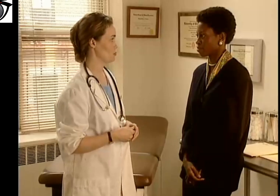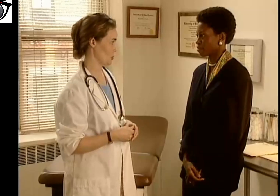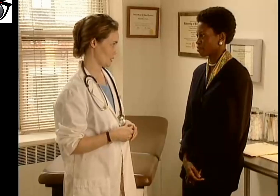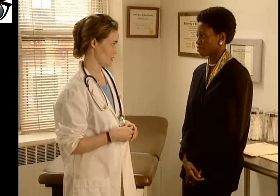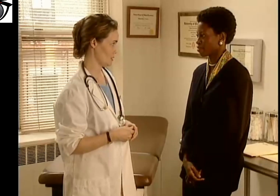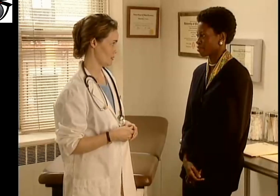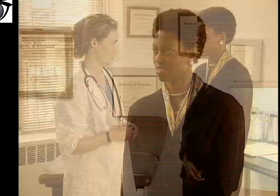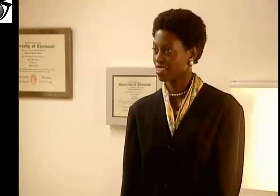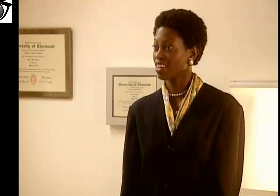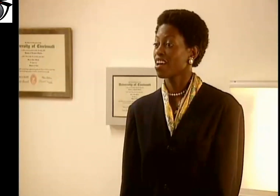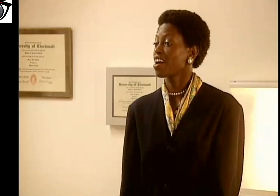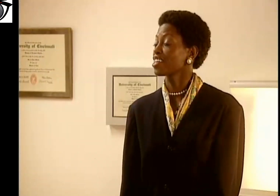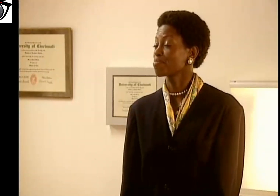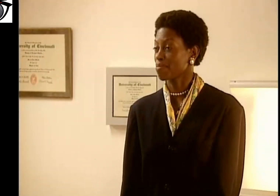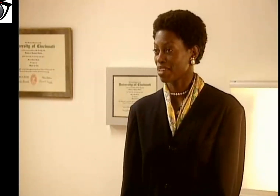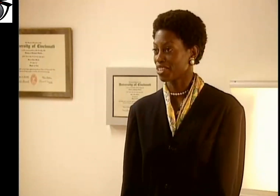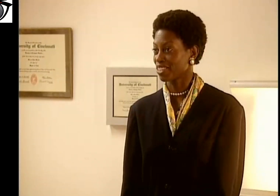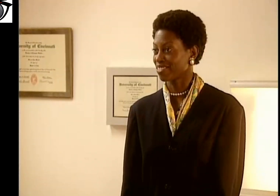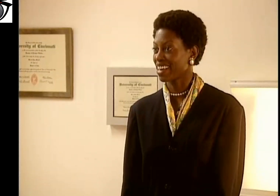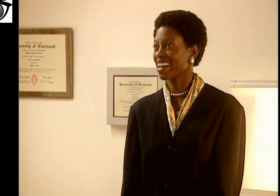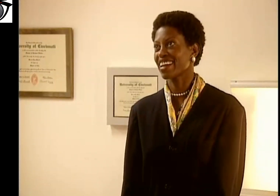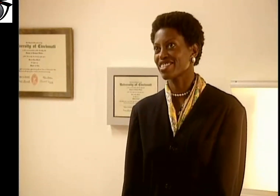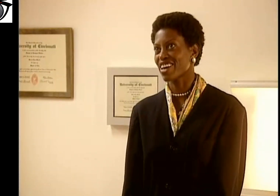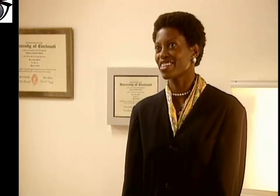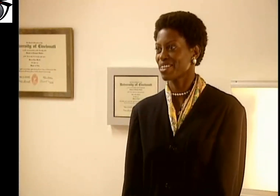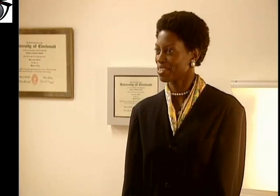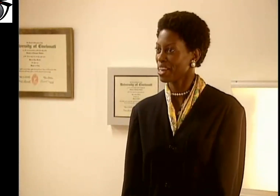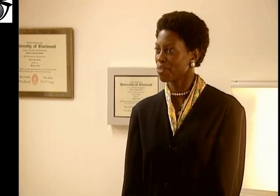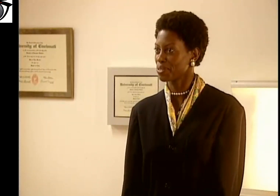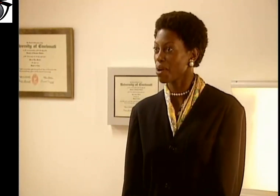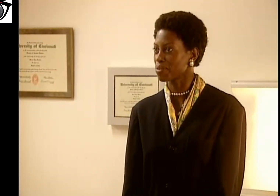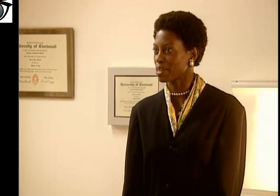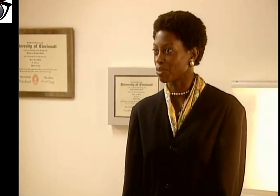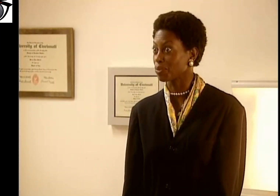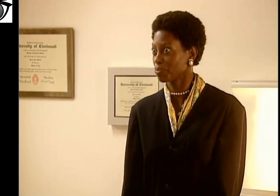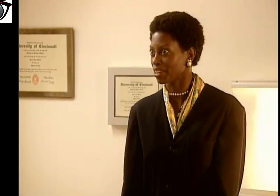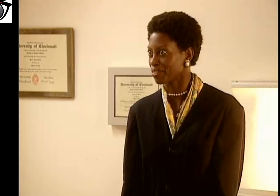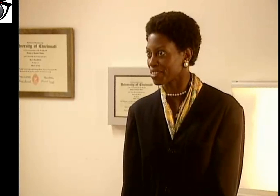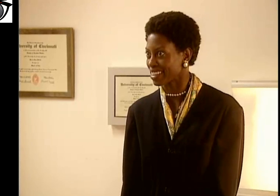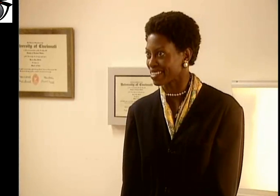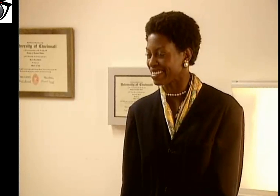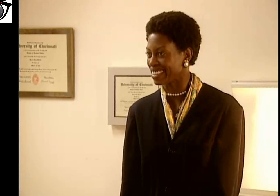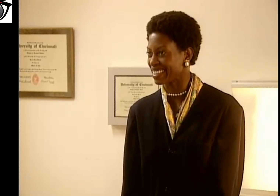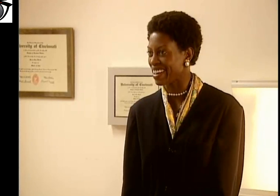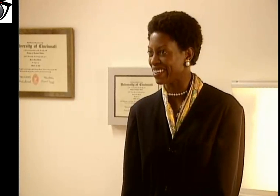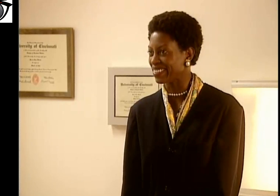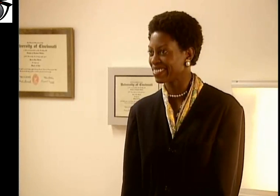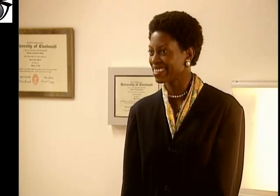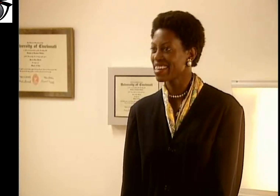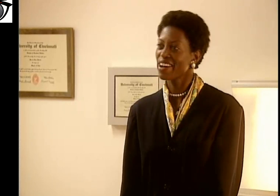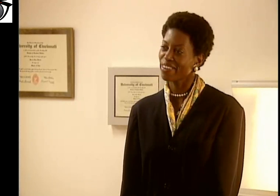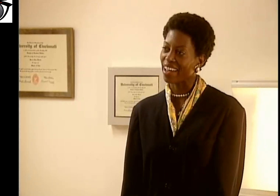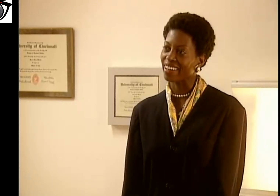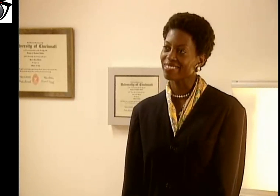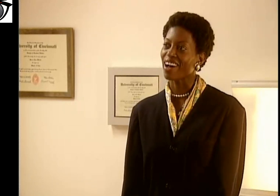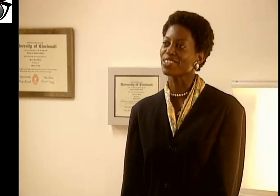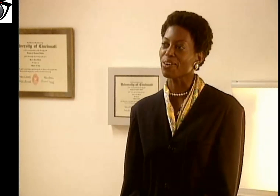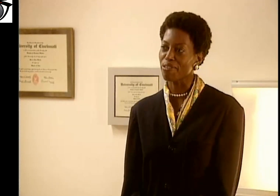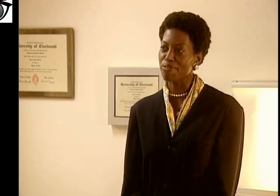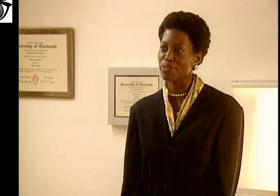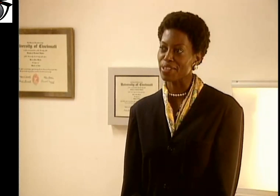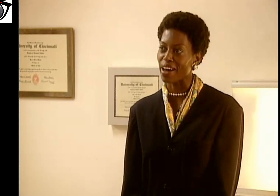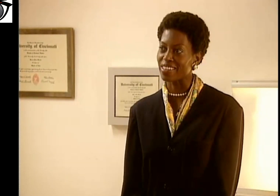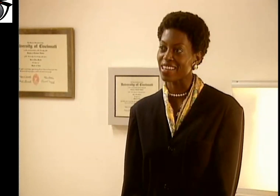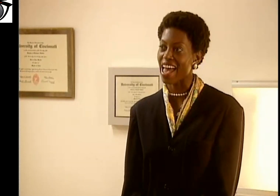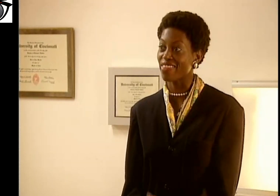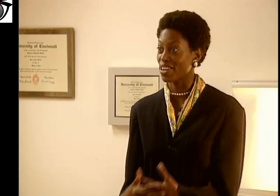are really important. It's my pleasure. And I guess signs that would tell you what's wrong with someone would be the first things you'd need to know. Okay, I'll